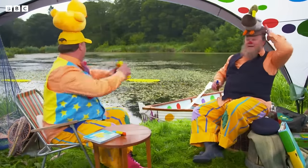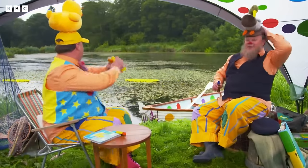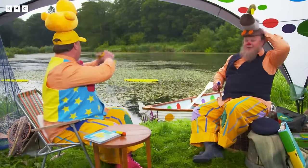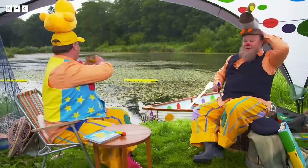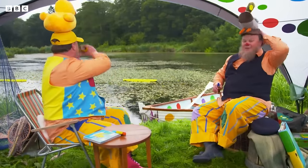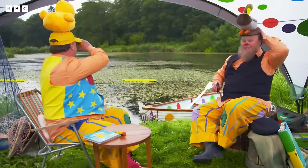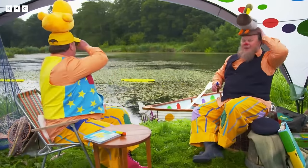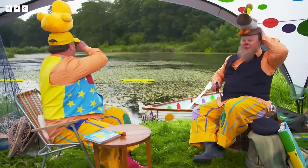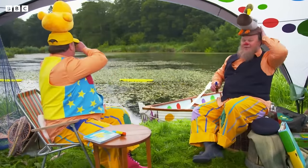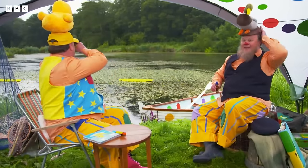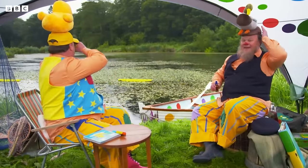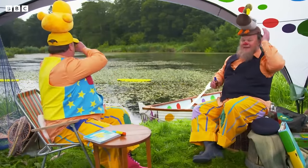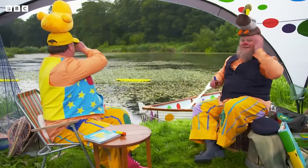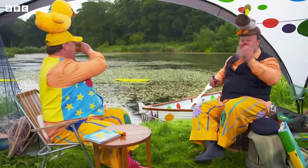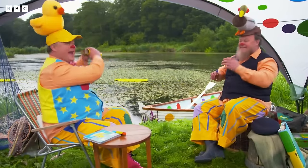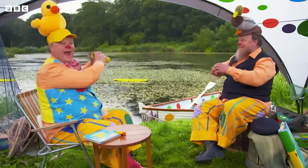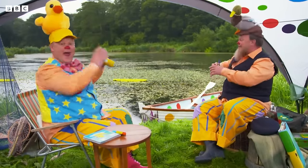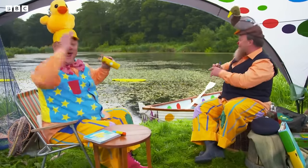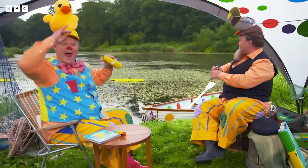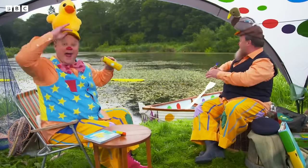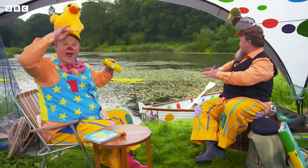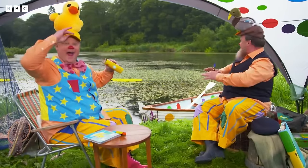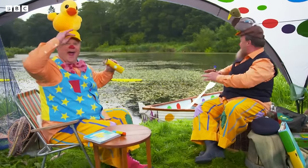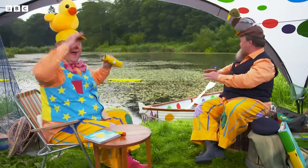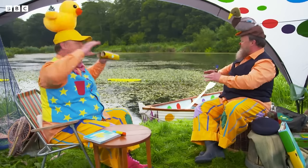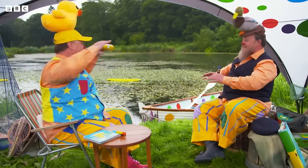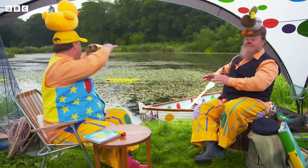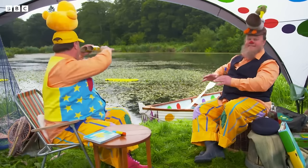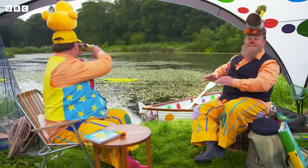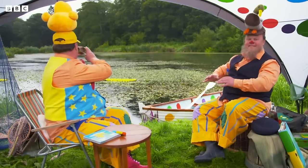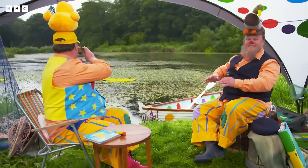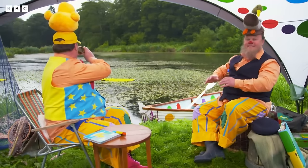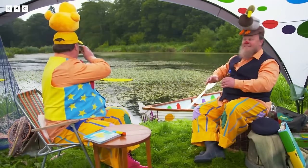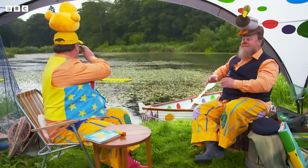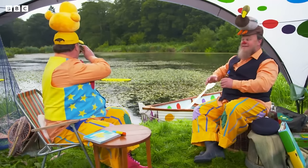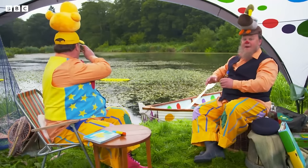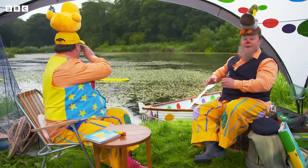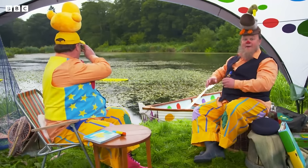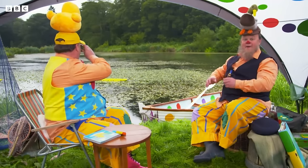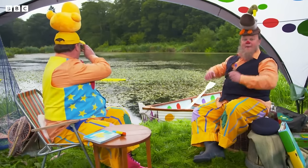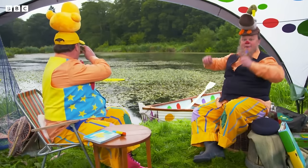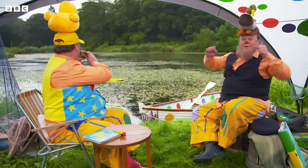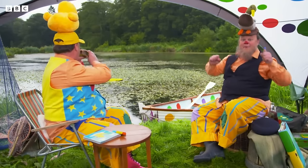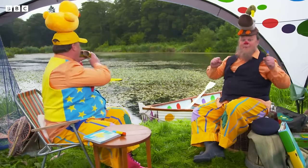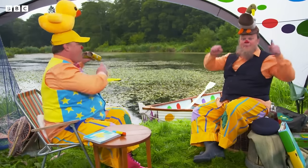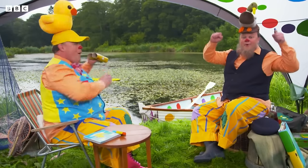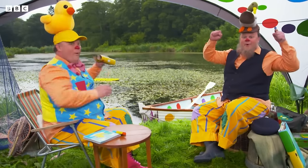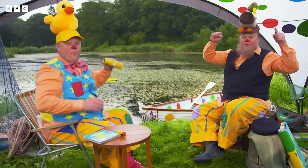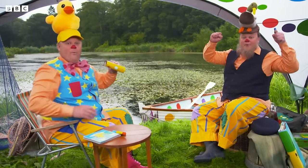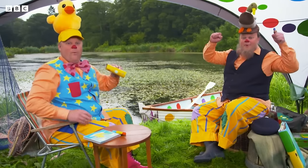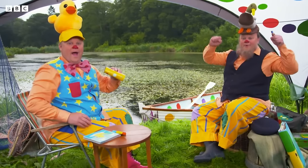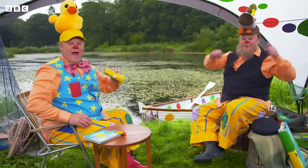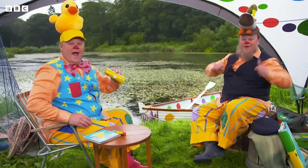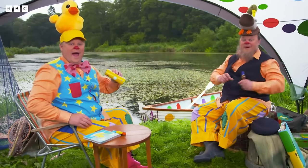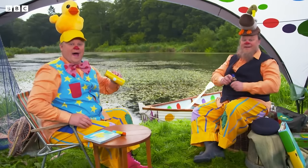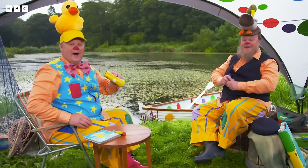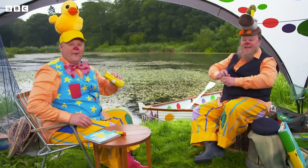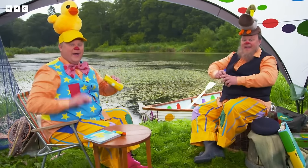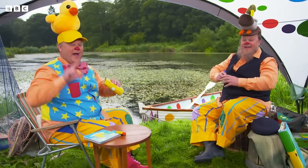Look at those beauties. Oh, these must be all the ducks in the duck race, Mr. Tumble. Woohoo! Wow,